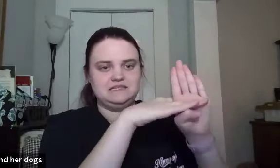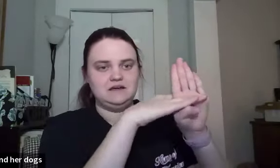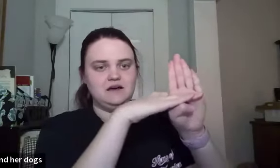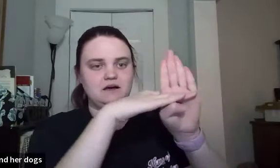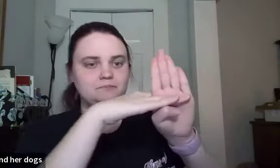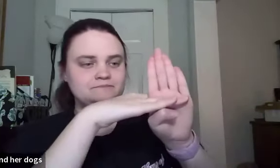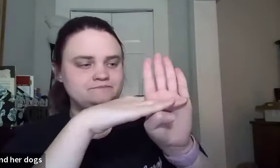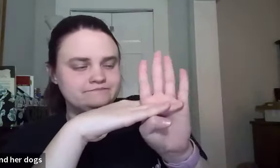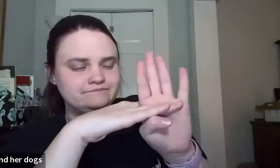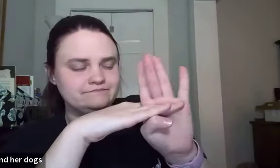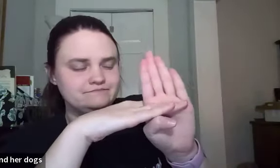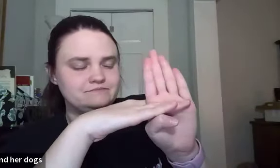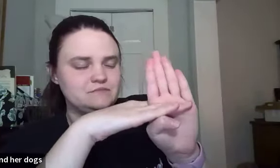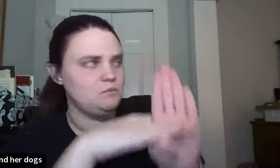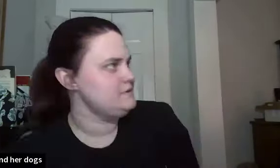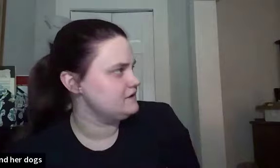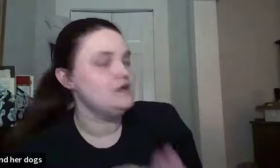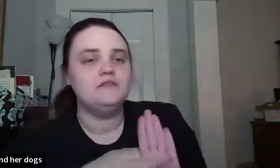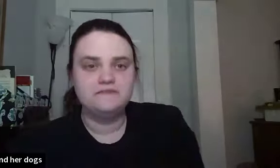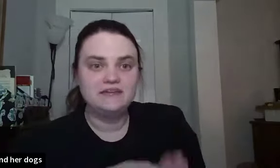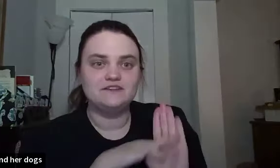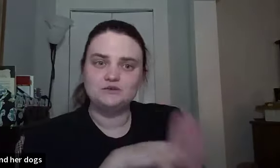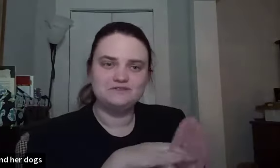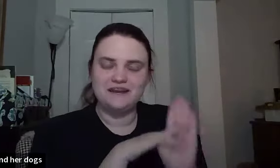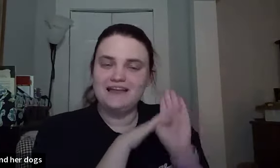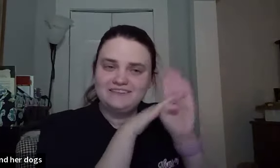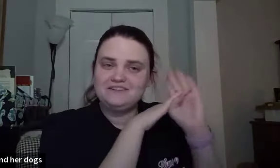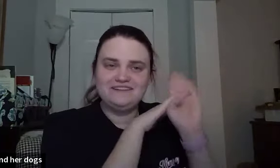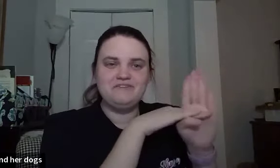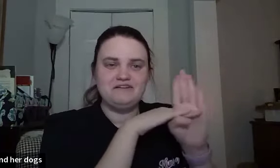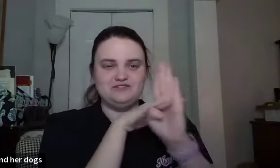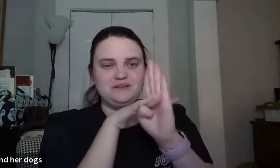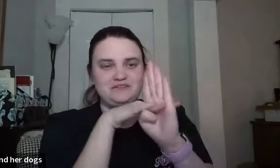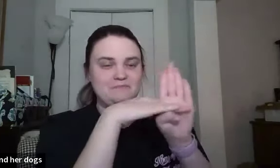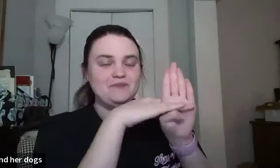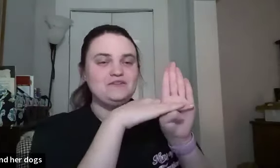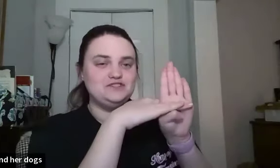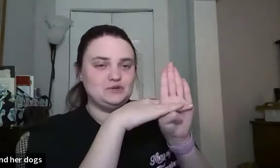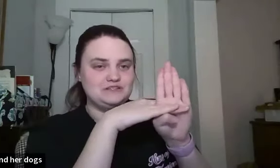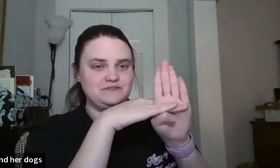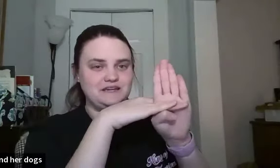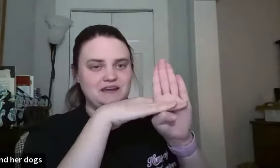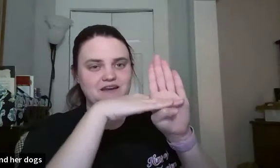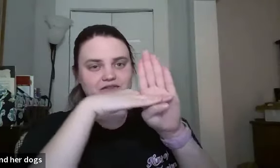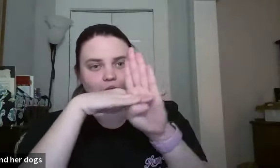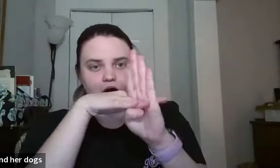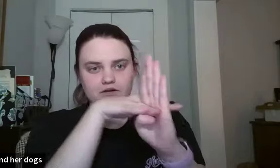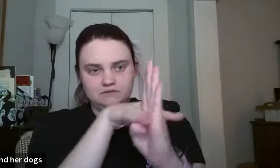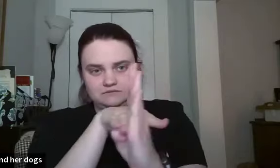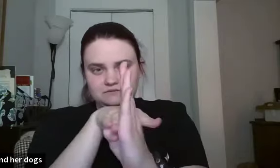the why am I forgetting? The fin, the dorsal fin. I literally love how I drew a blank on that. The dorsal fin kind of cut in the water.